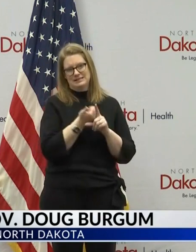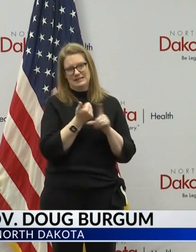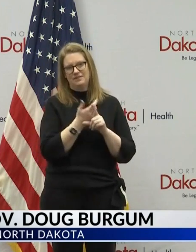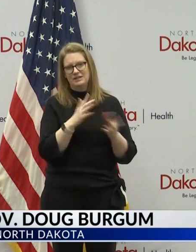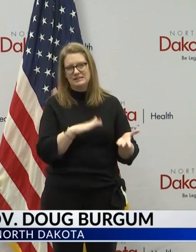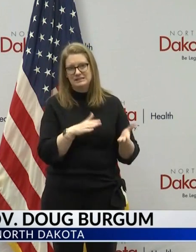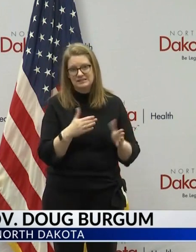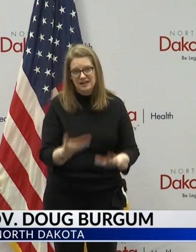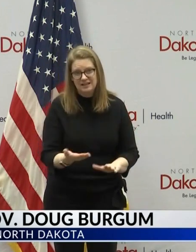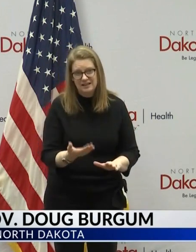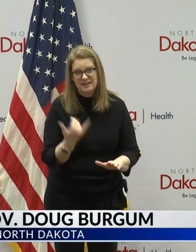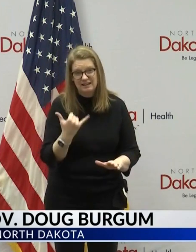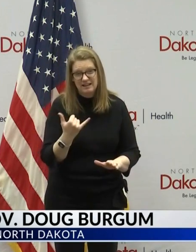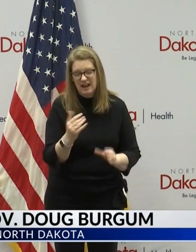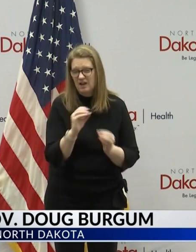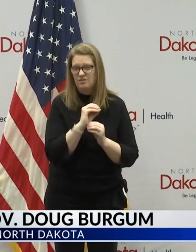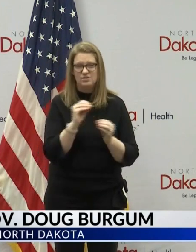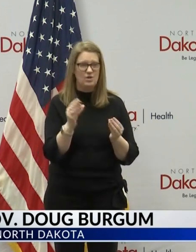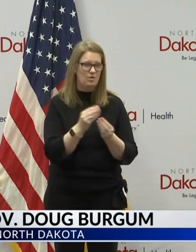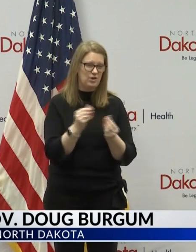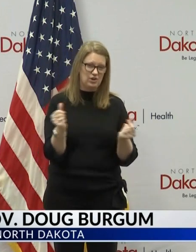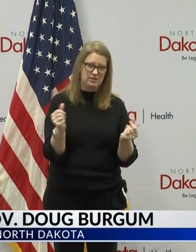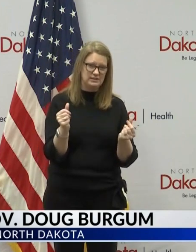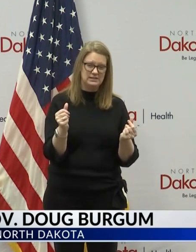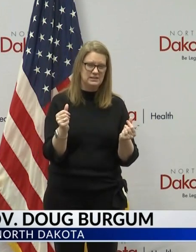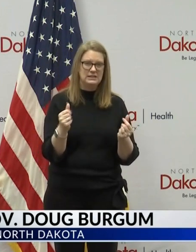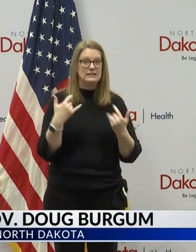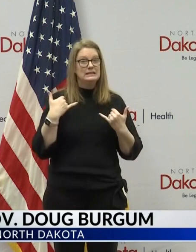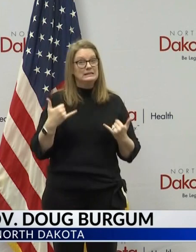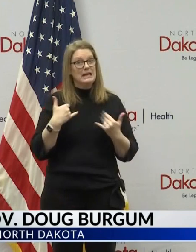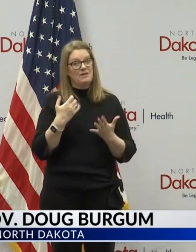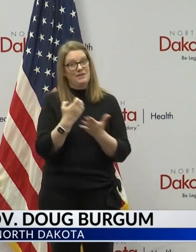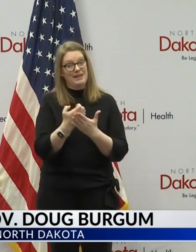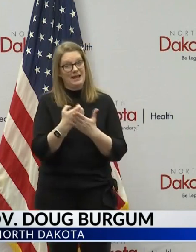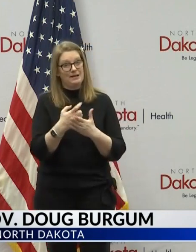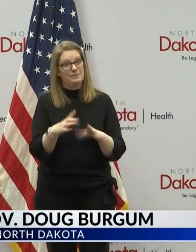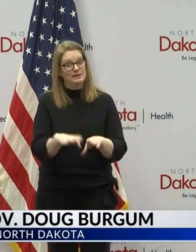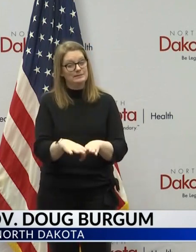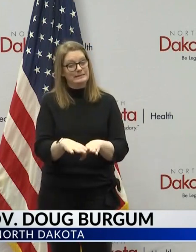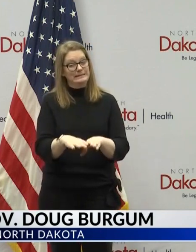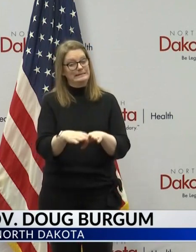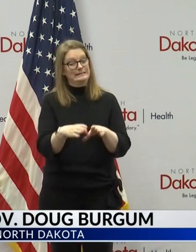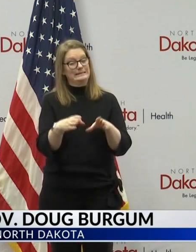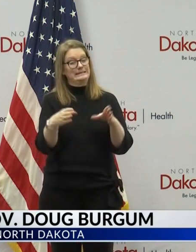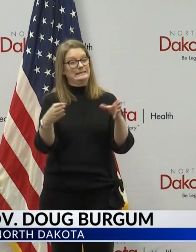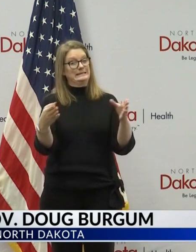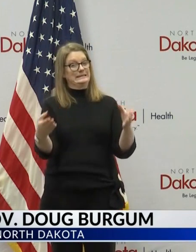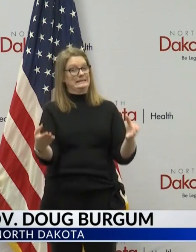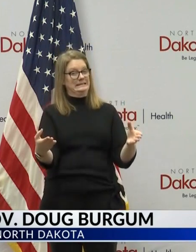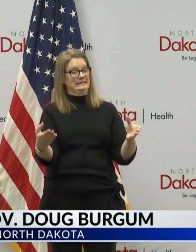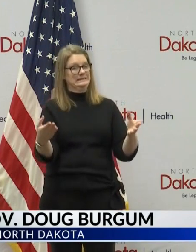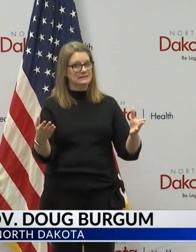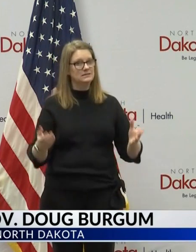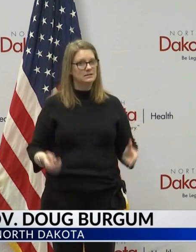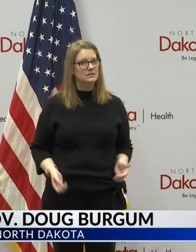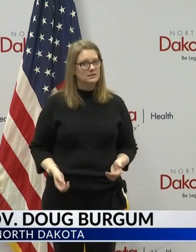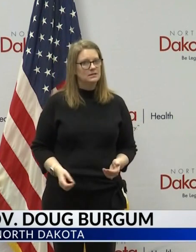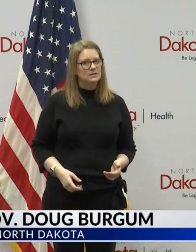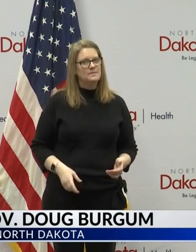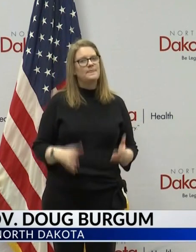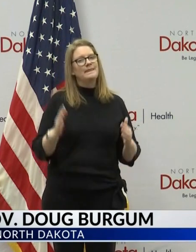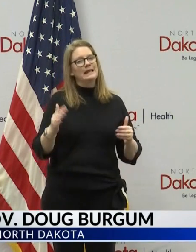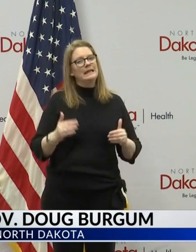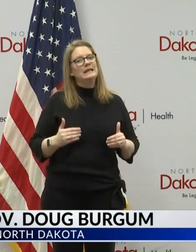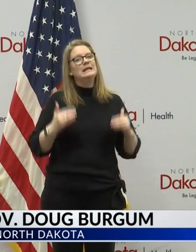cure. The best way for us to think about opening up the economy, as we've talked about, would be to have increased amount